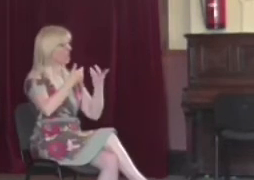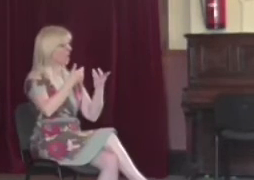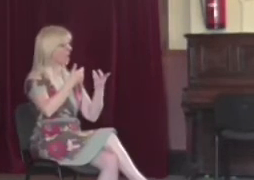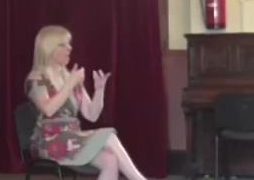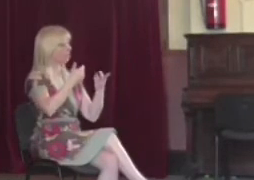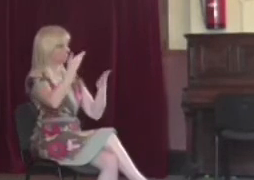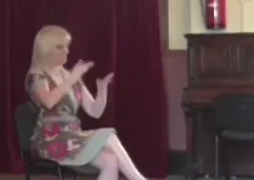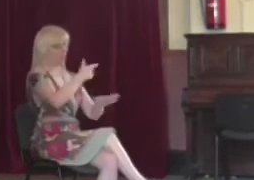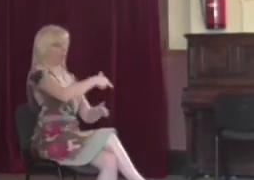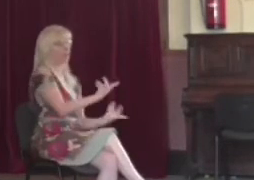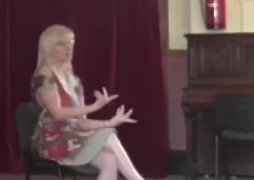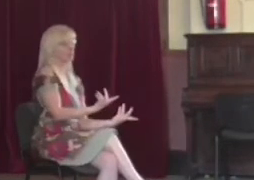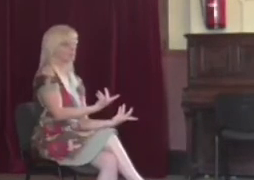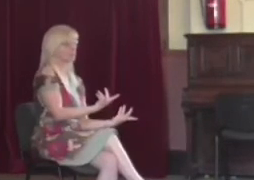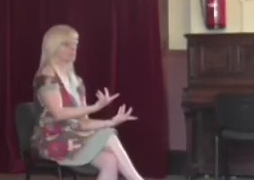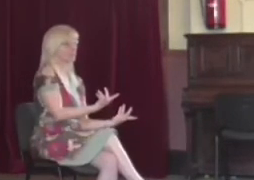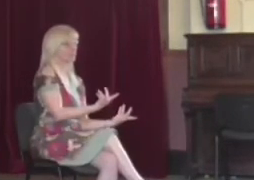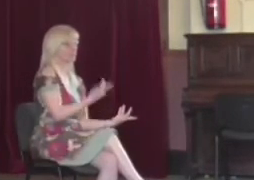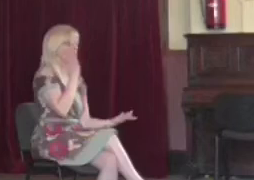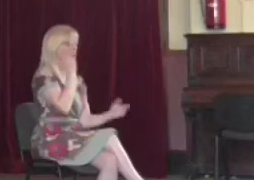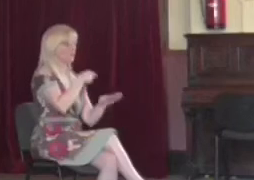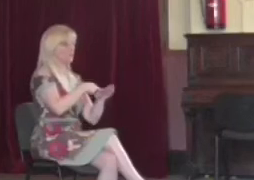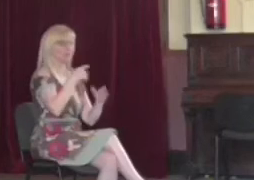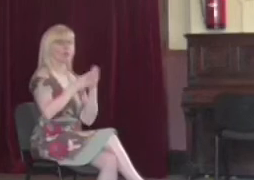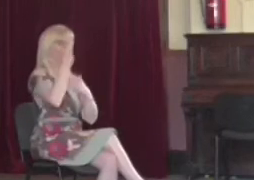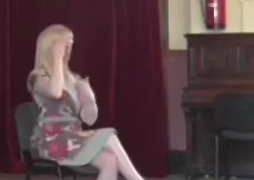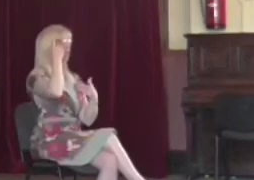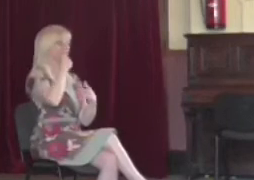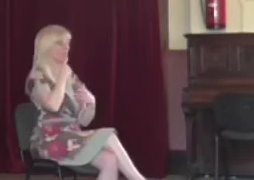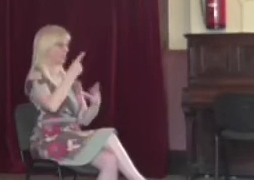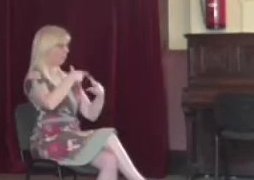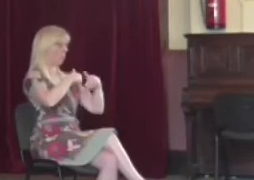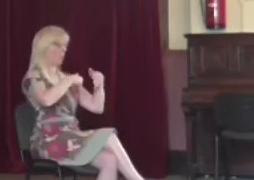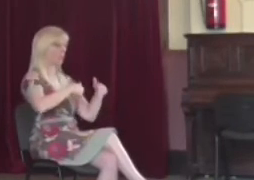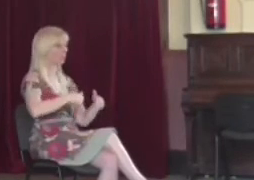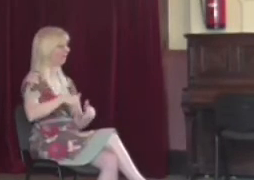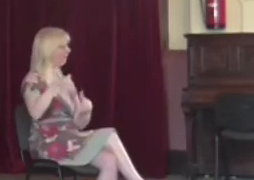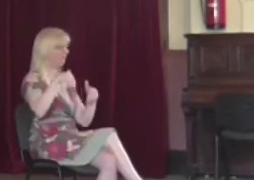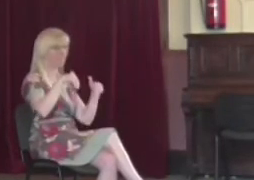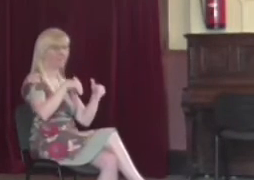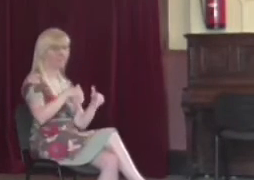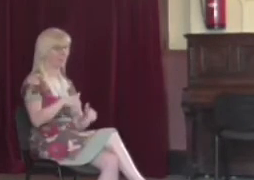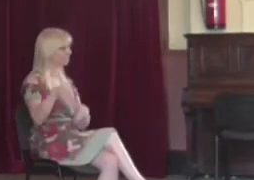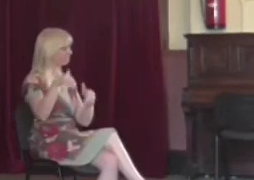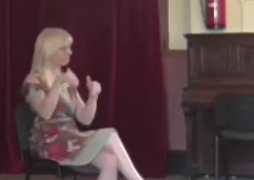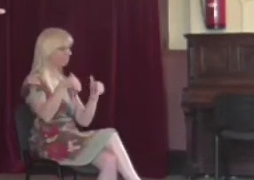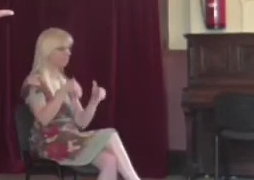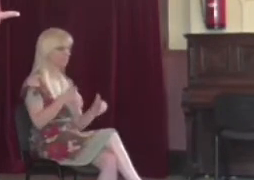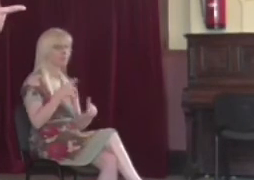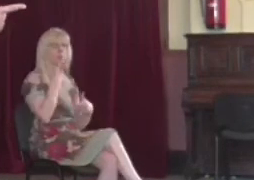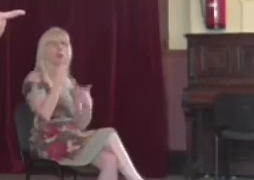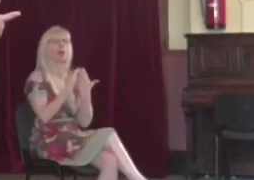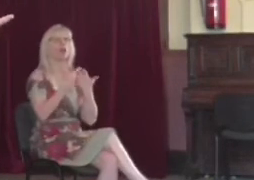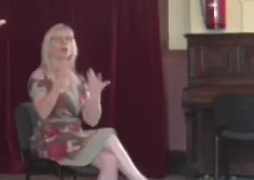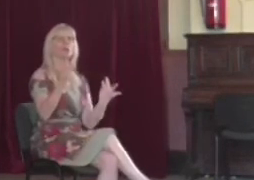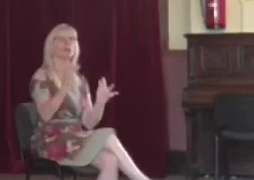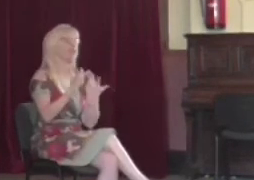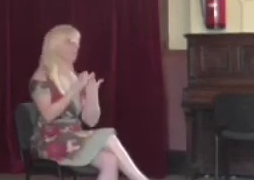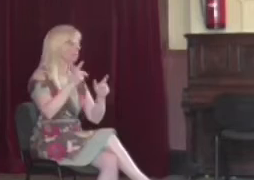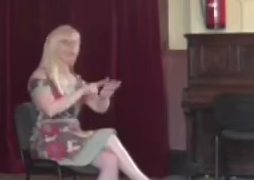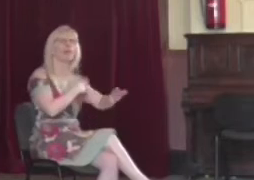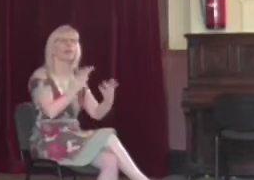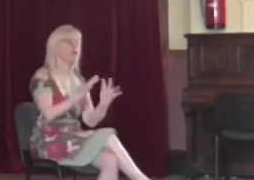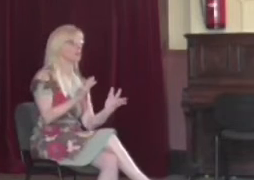brilliant. You know, I can't see the new proddy dogs, as he calls me, one of the other